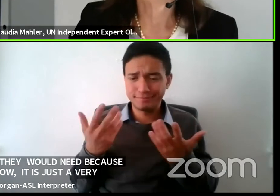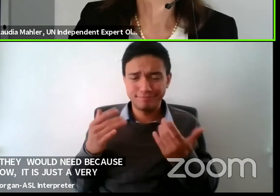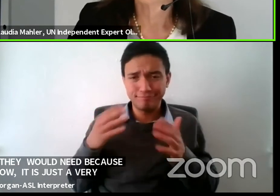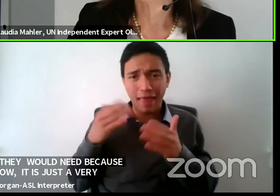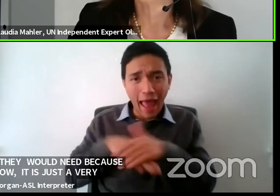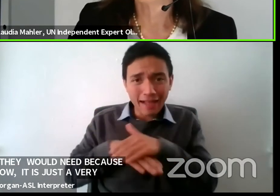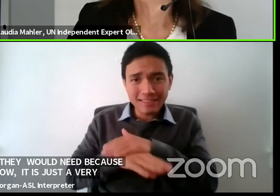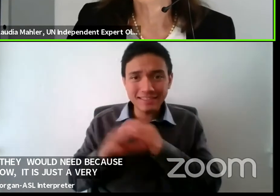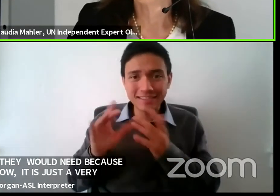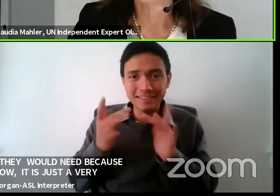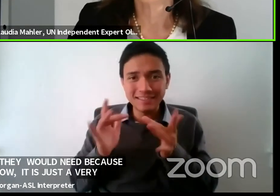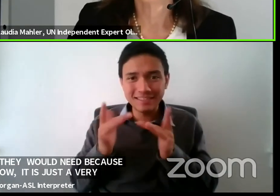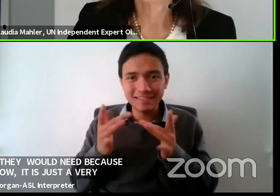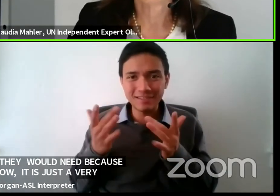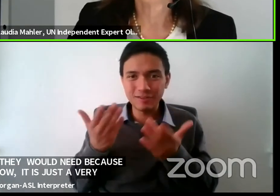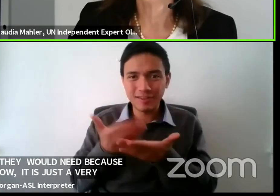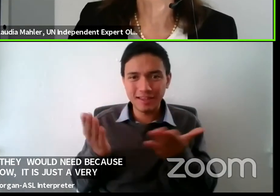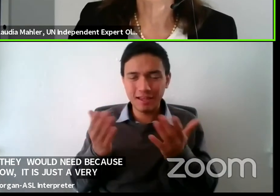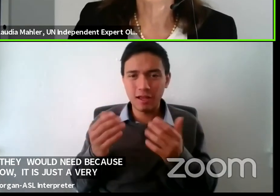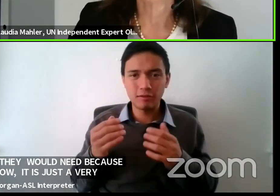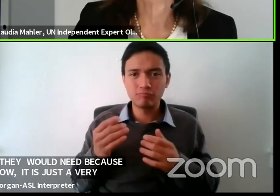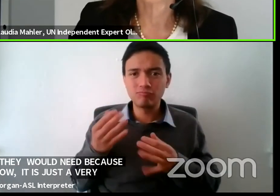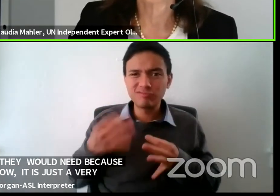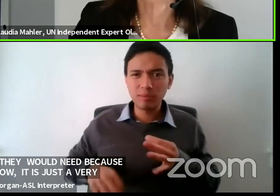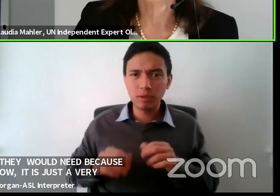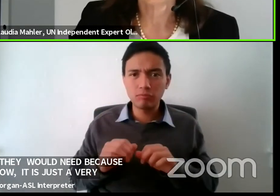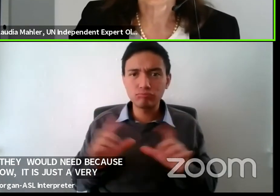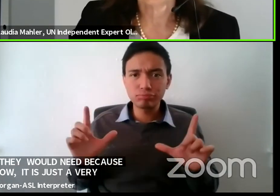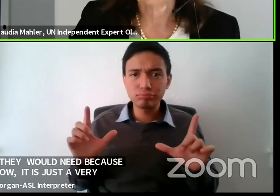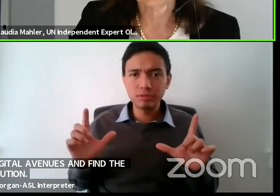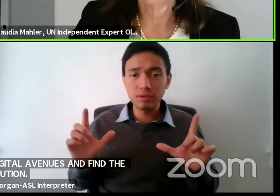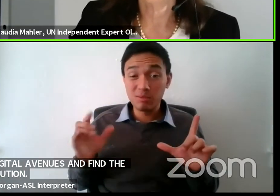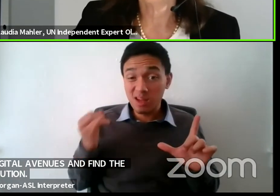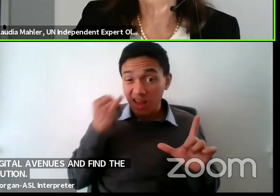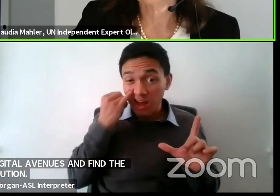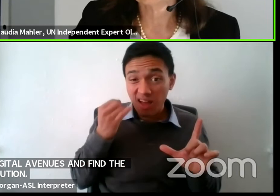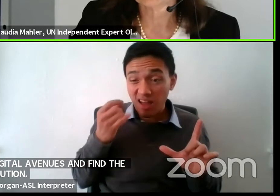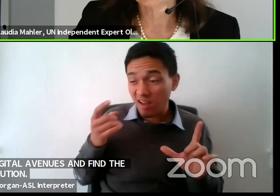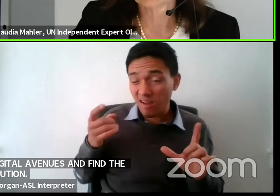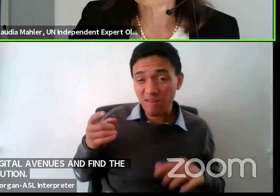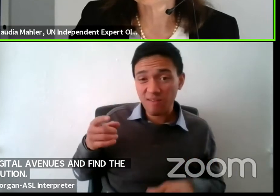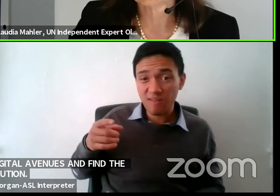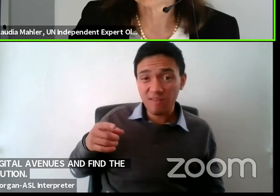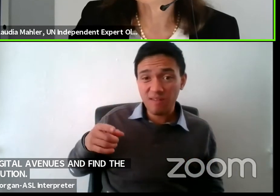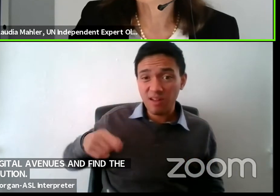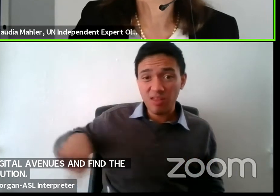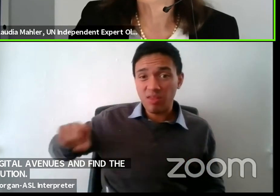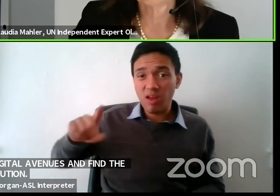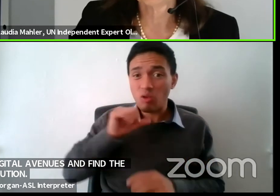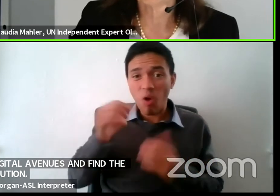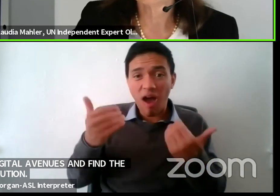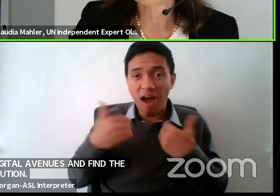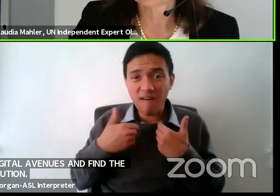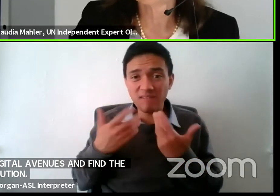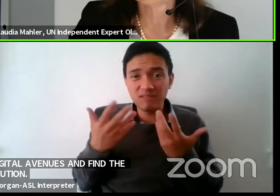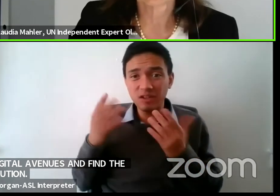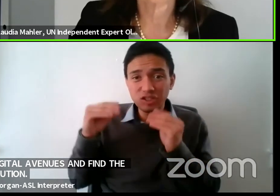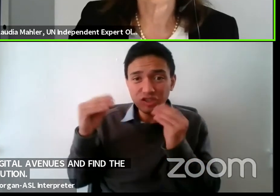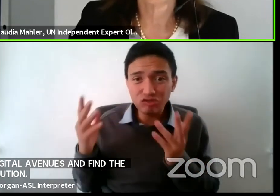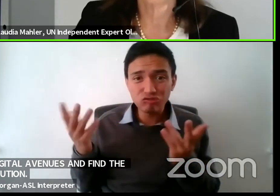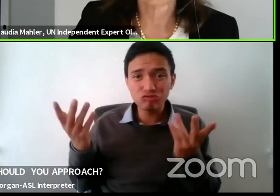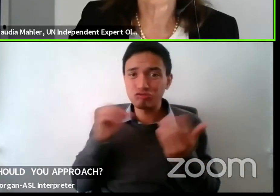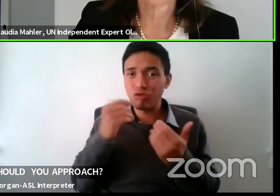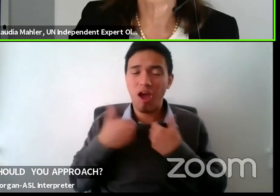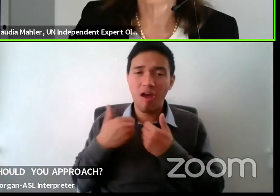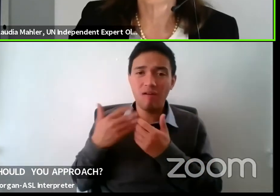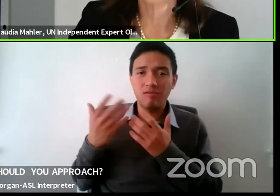avenues and to find the right solution. And if nobody's there, so who should you approach? If there would be peer groups, that